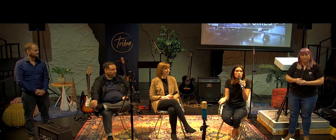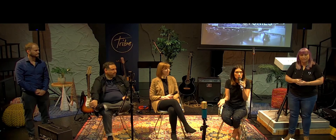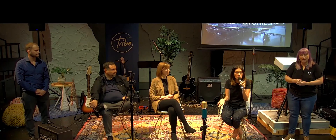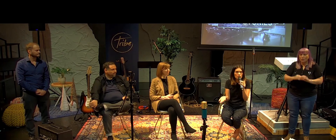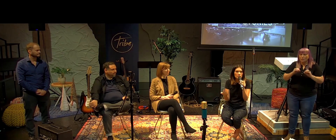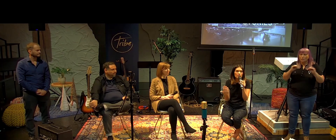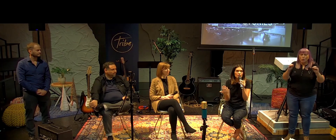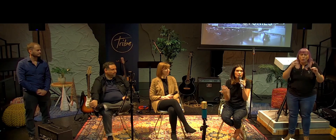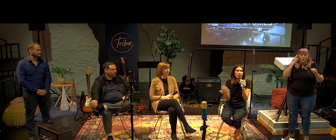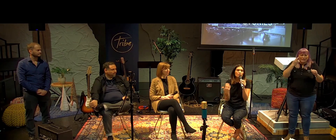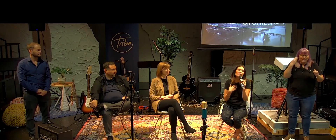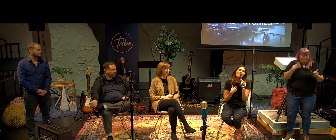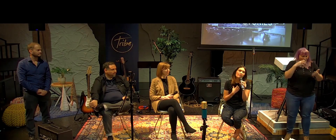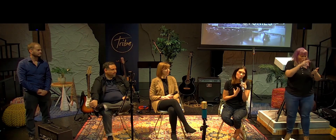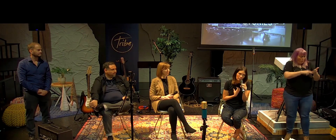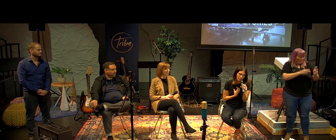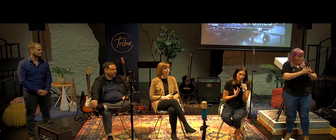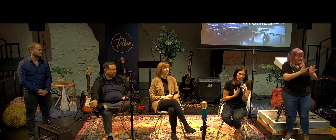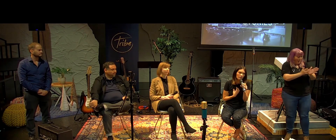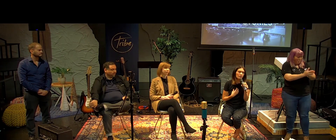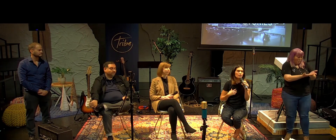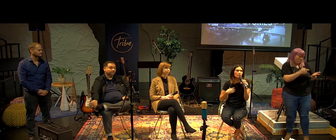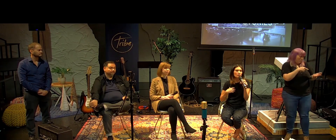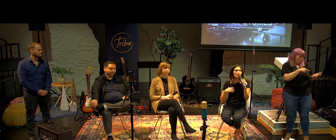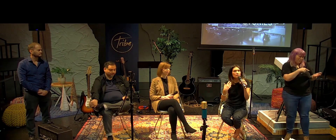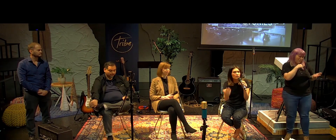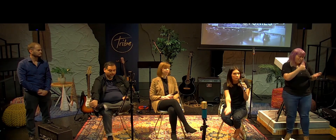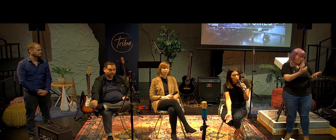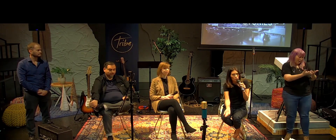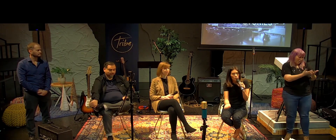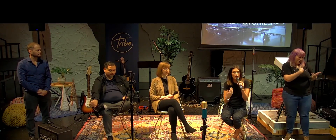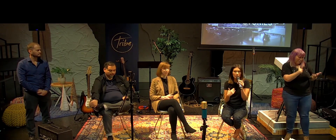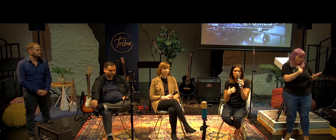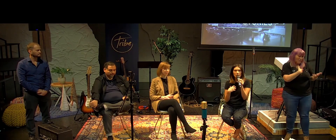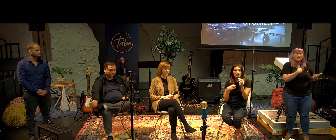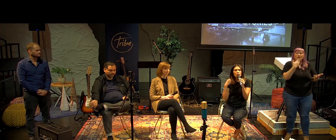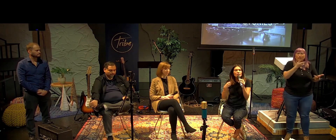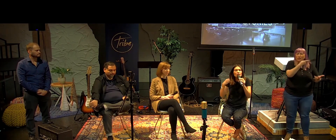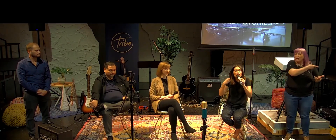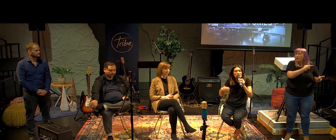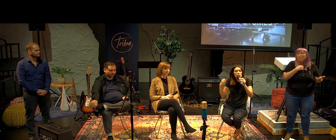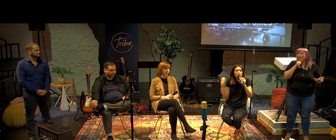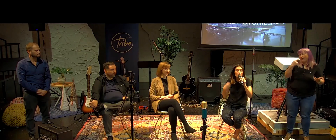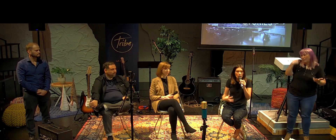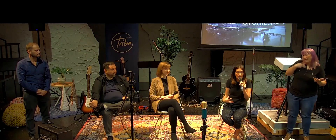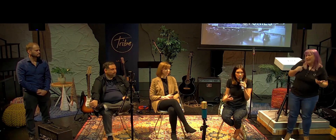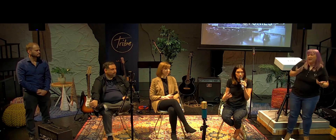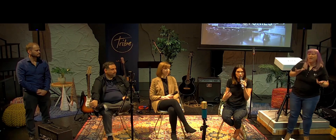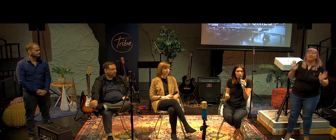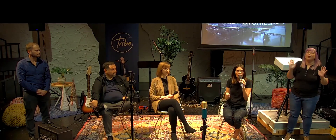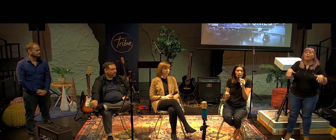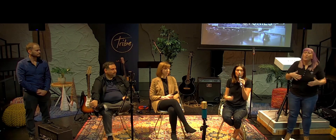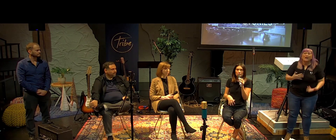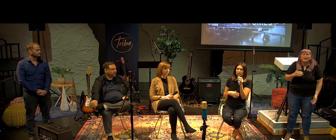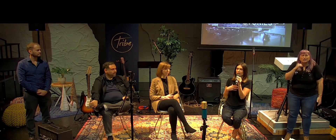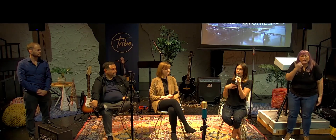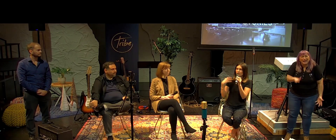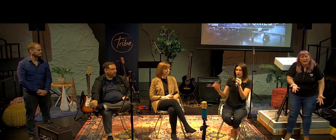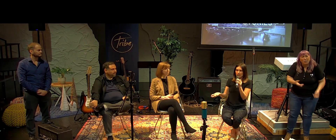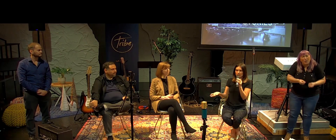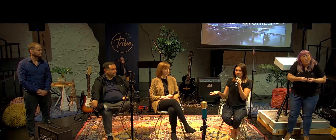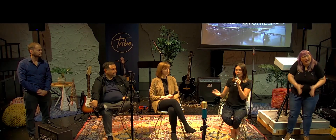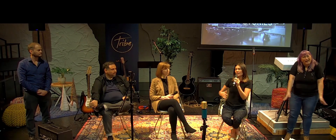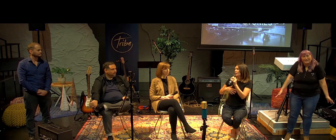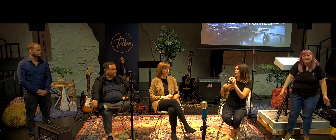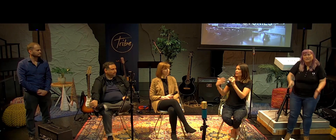the scriptures and feel like, well, not for me. You know, that's good for you, but not for me. Like, what a shame, what a waste, right? To